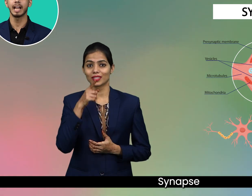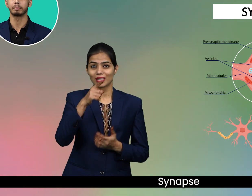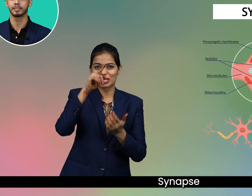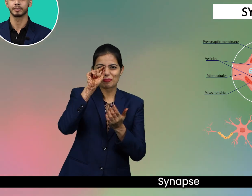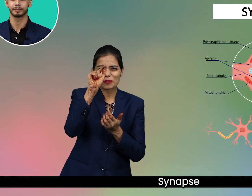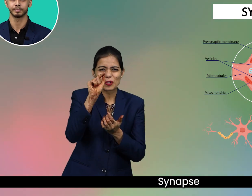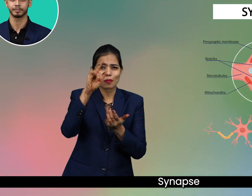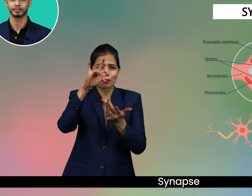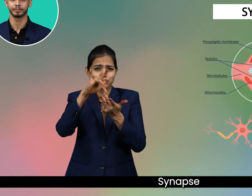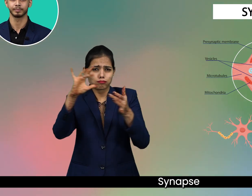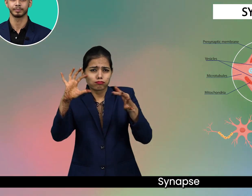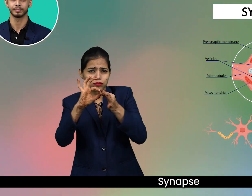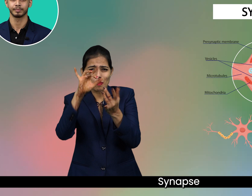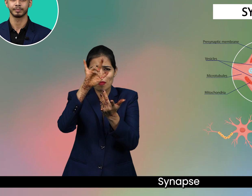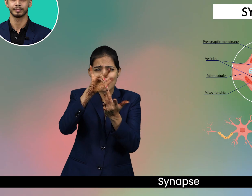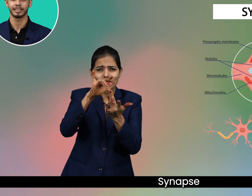Synapse